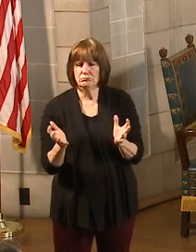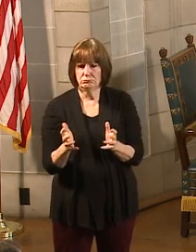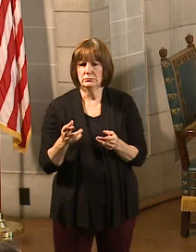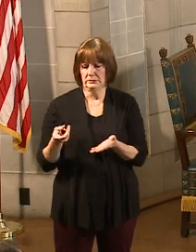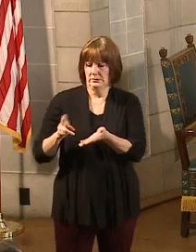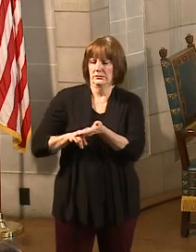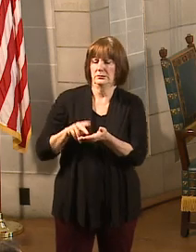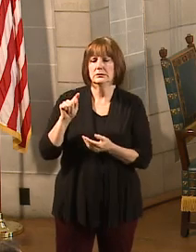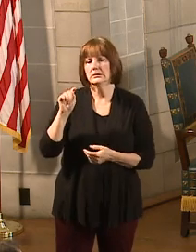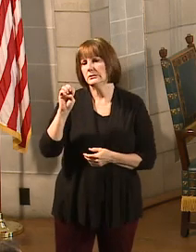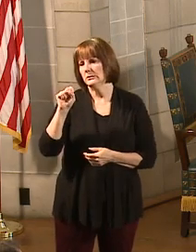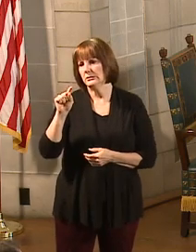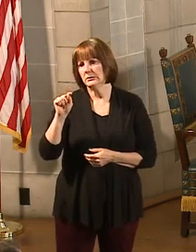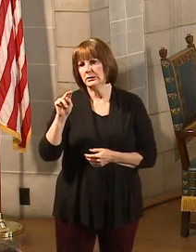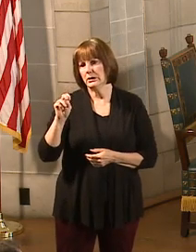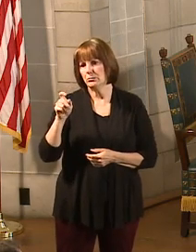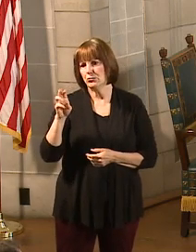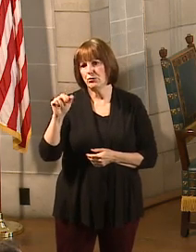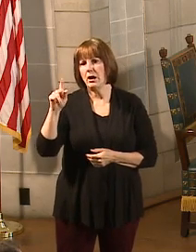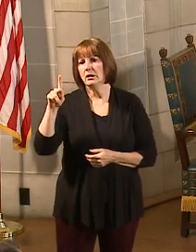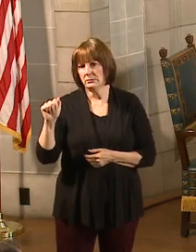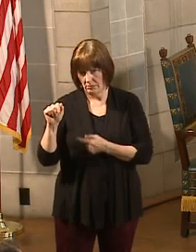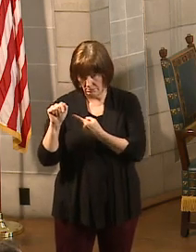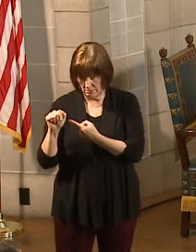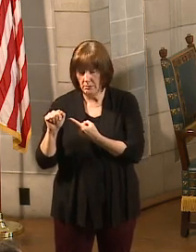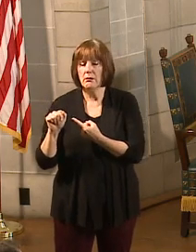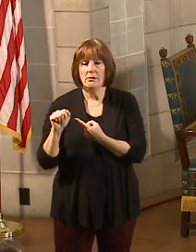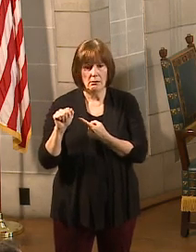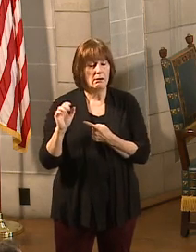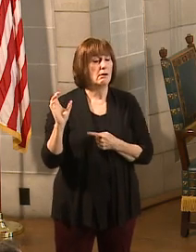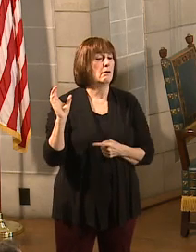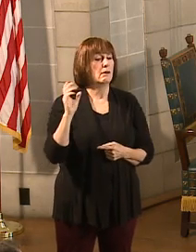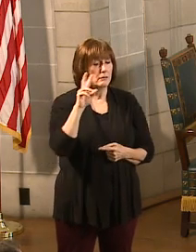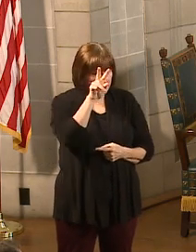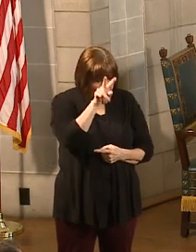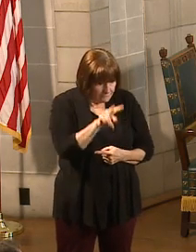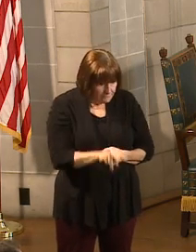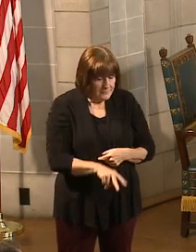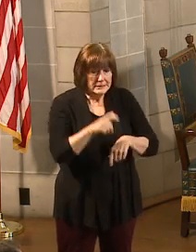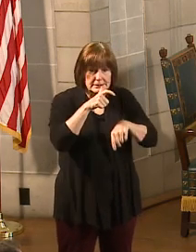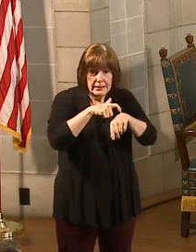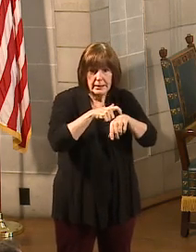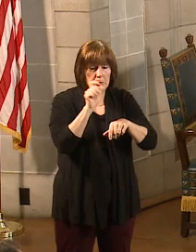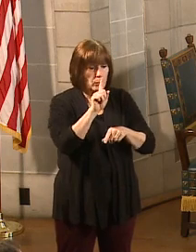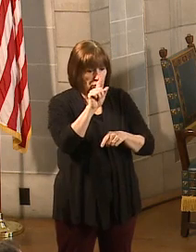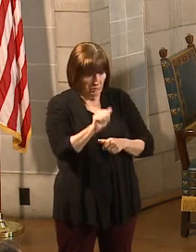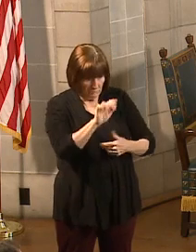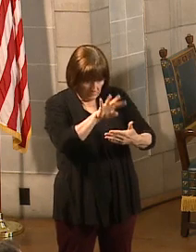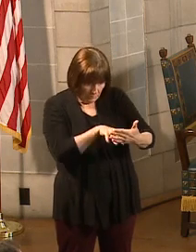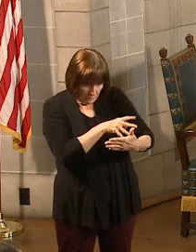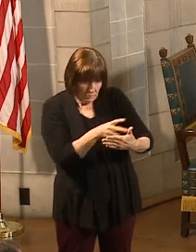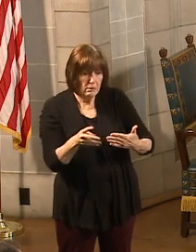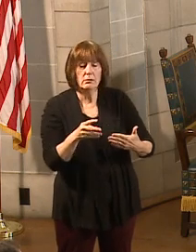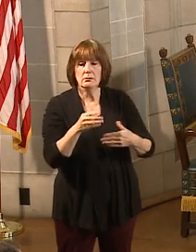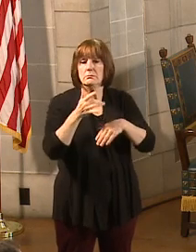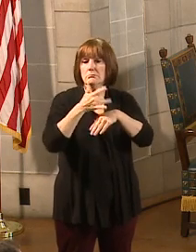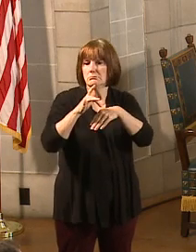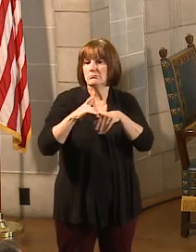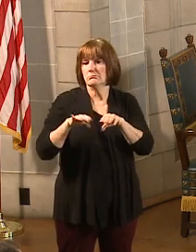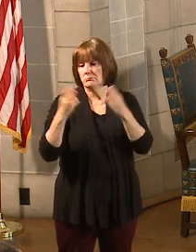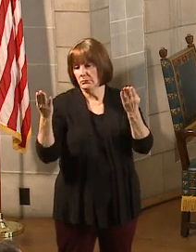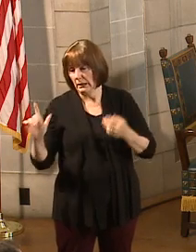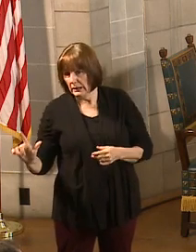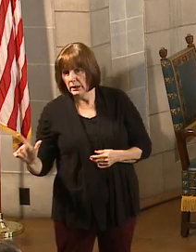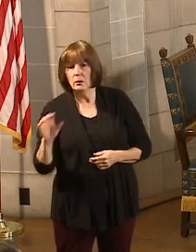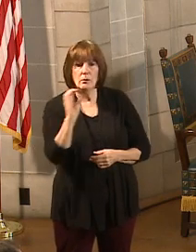Test Nebraska. We've got, as soon as you get signed up, you can start looking for a time to get scheduled. And we've got spots available here in Lincoln,